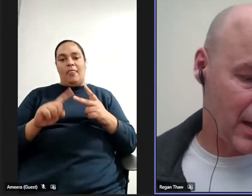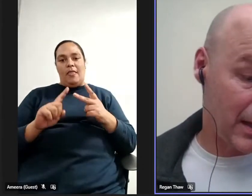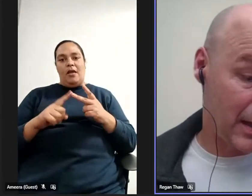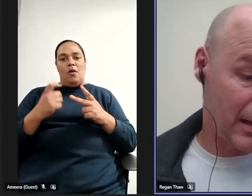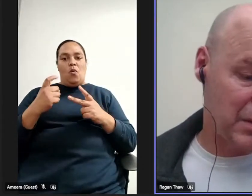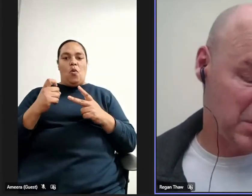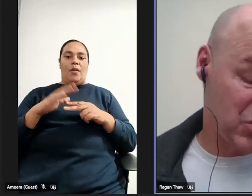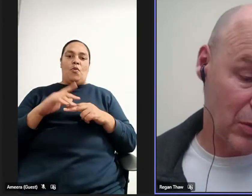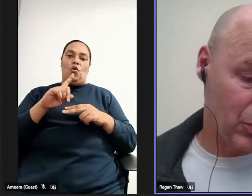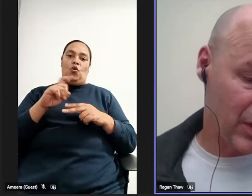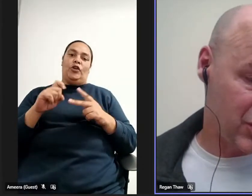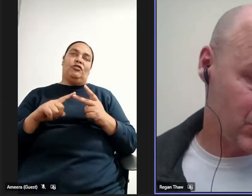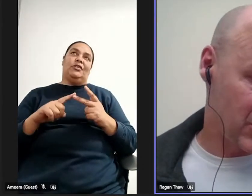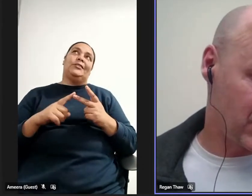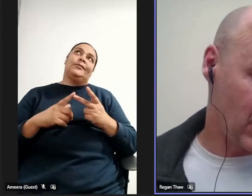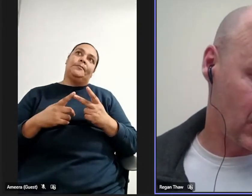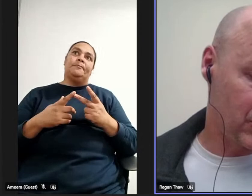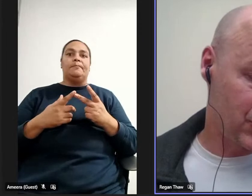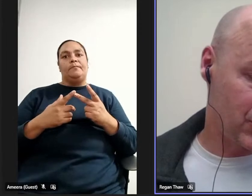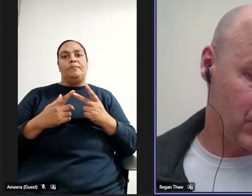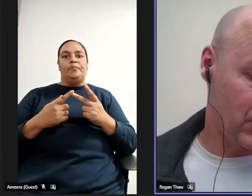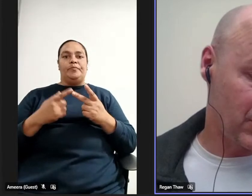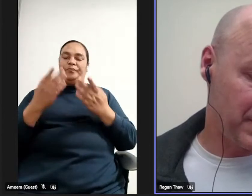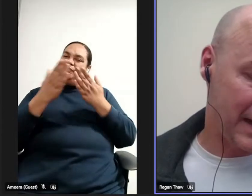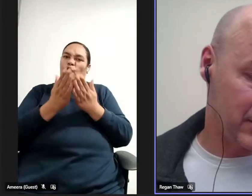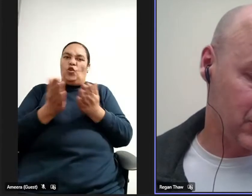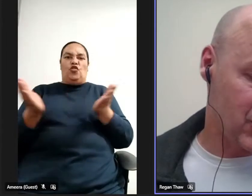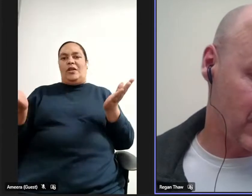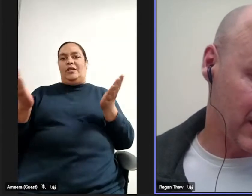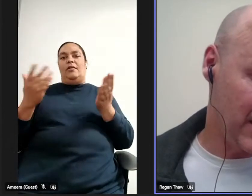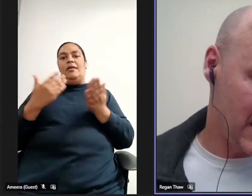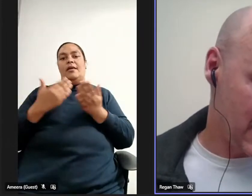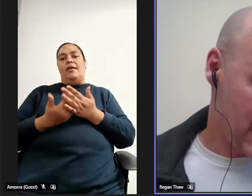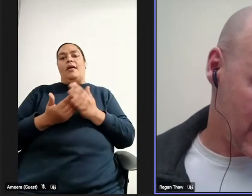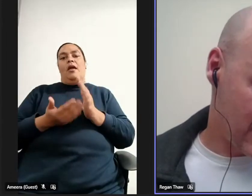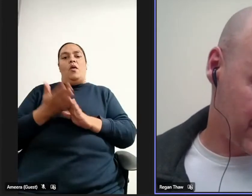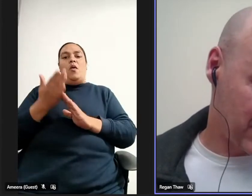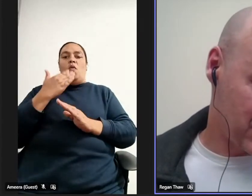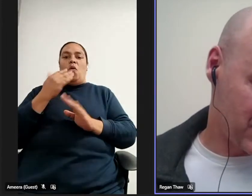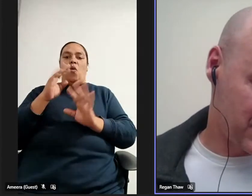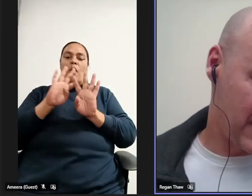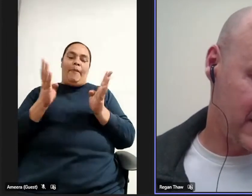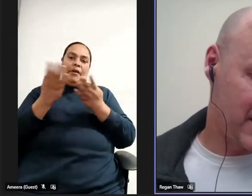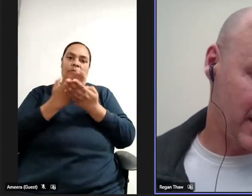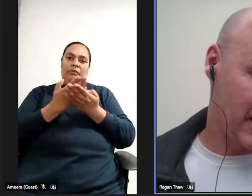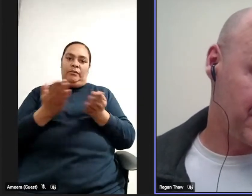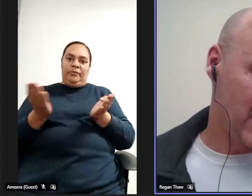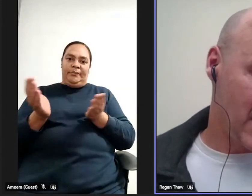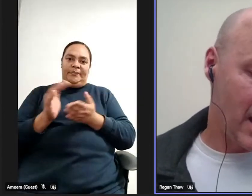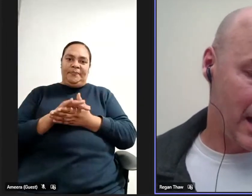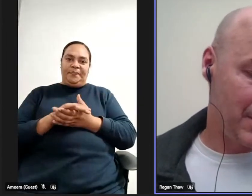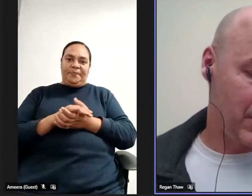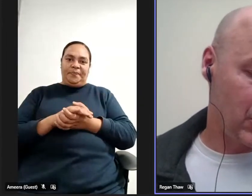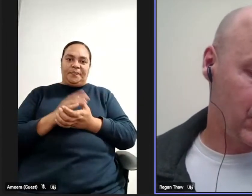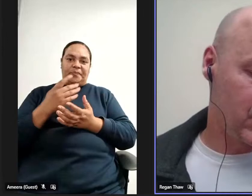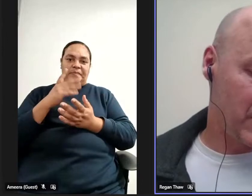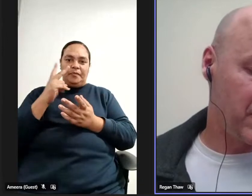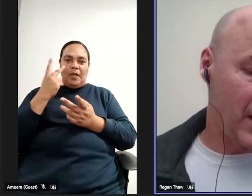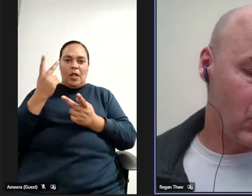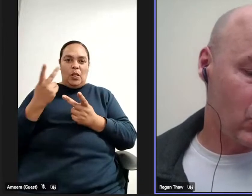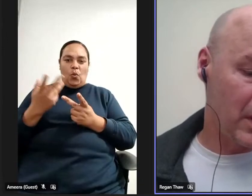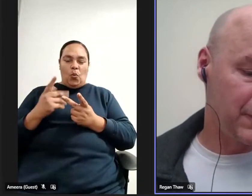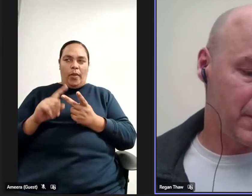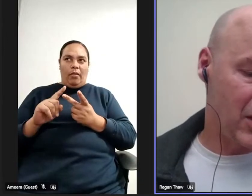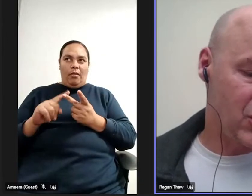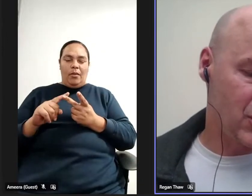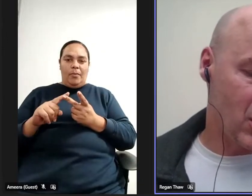suppose, it's a general question which could go to the panel generally, if I could just find it here. Could we